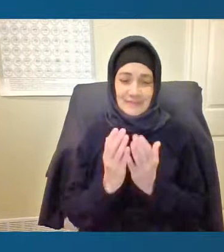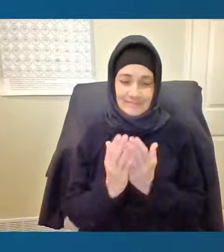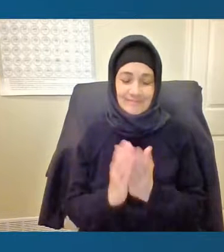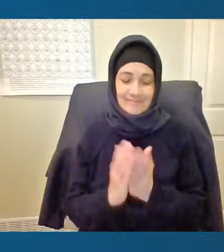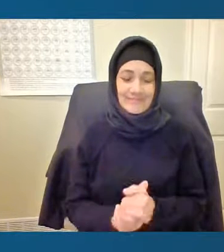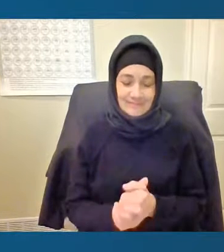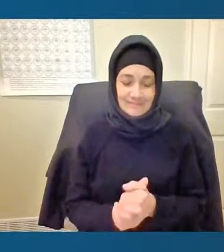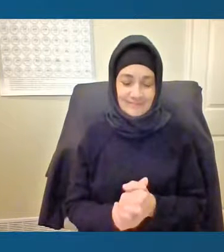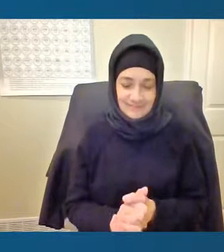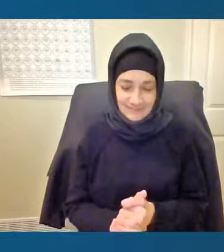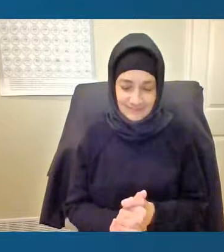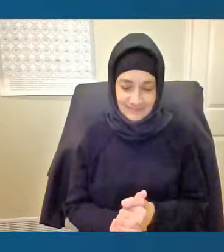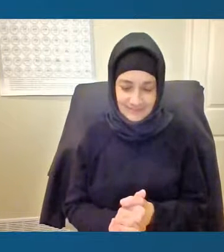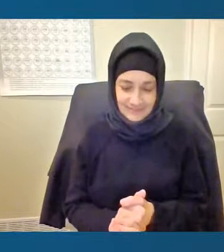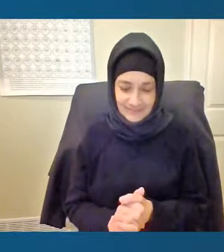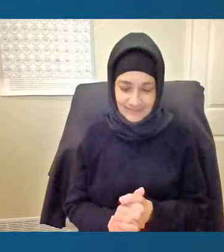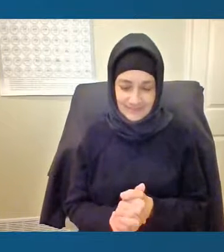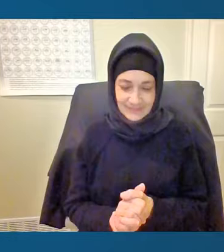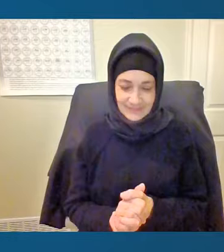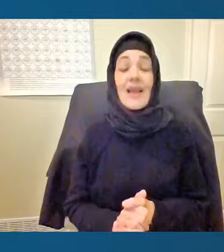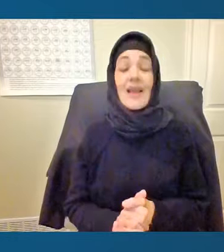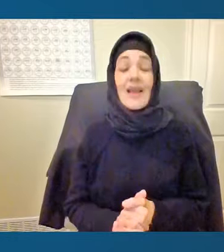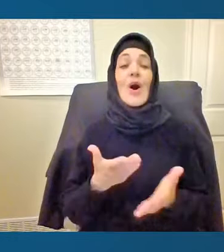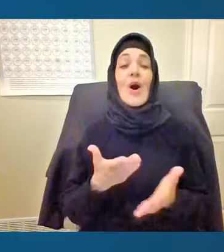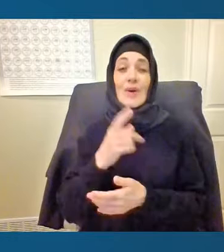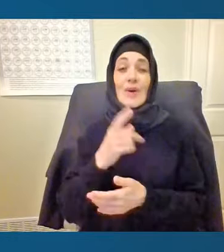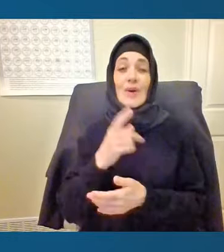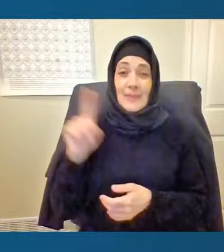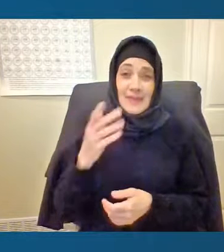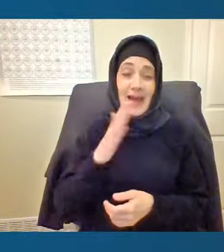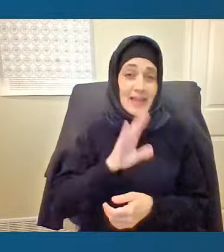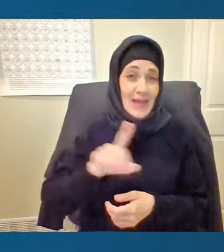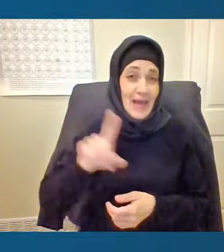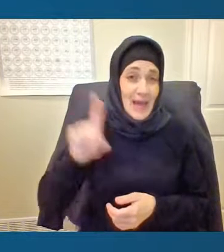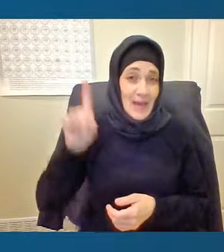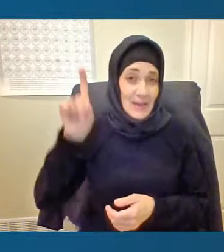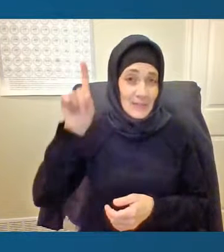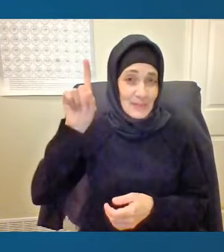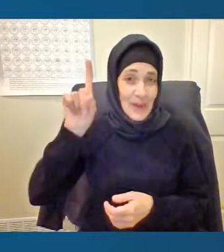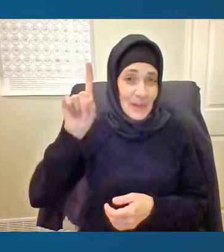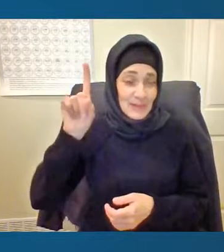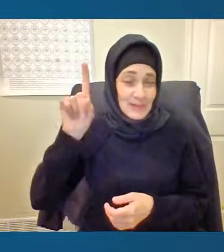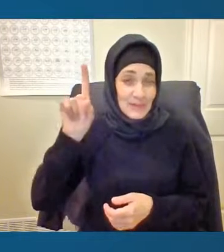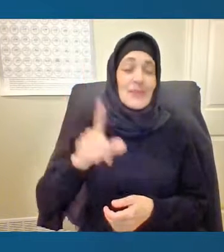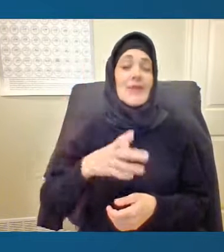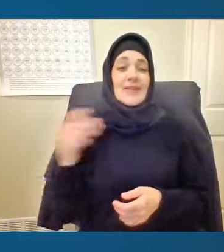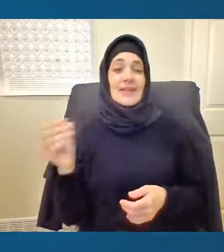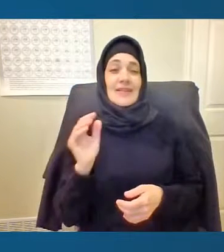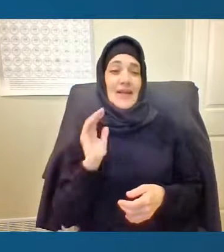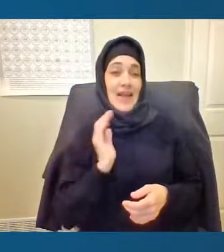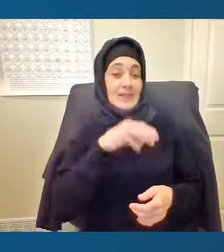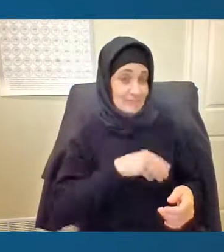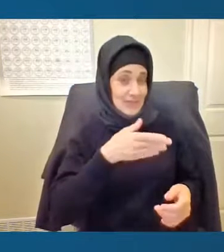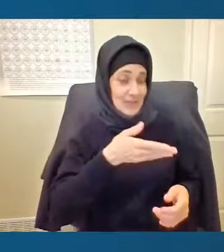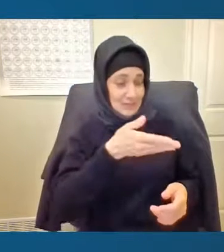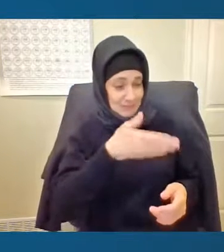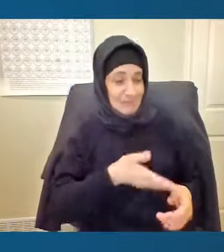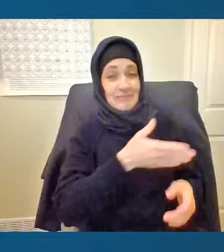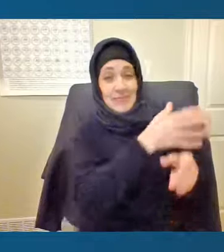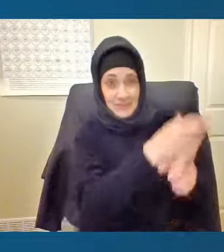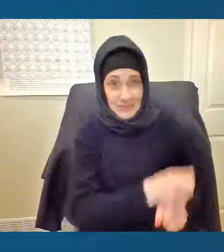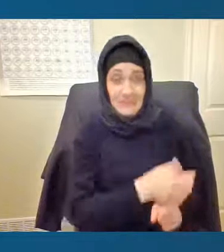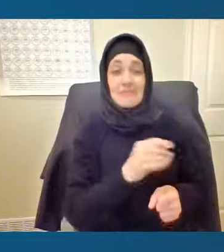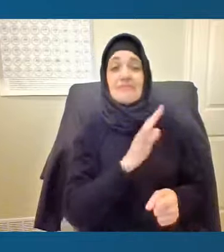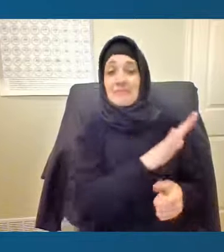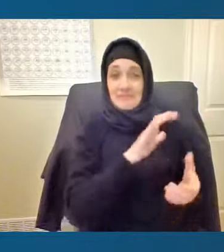All right, bismillah, walhamdulillah, wassalatu wassalam ala rasulillah wa ala alihi wa sahbihi wa